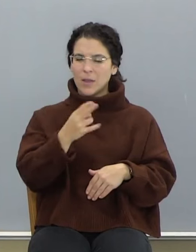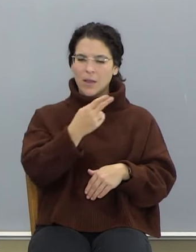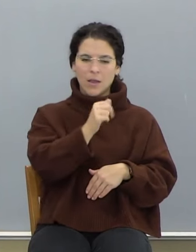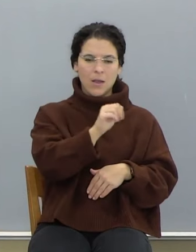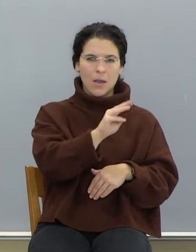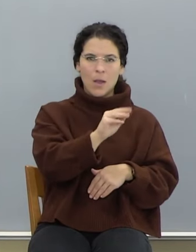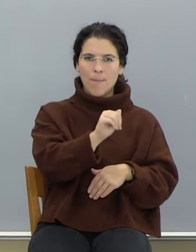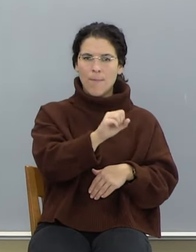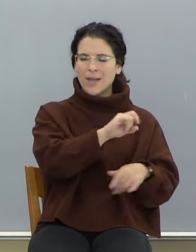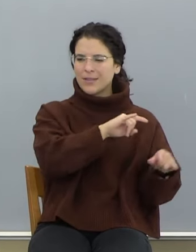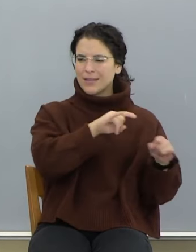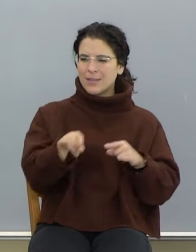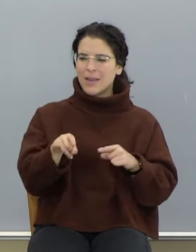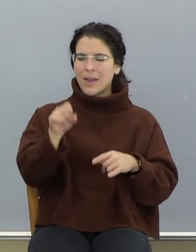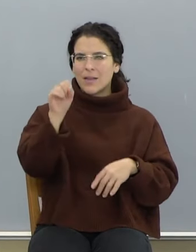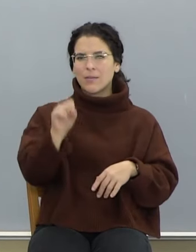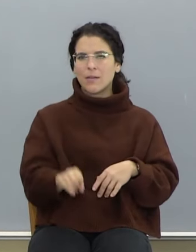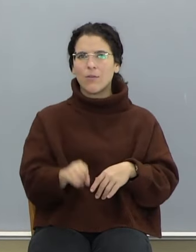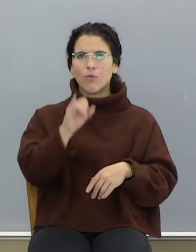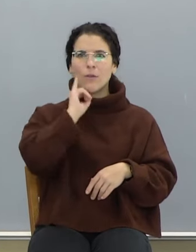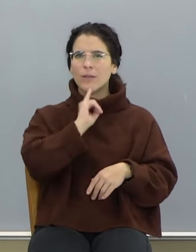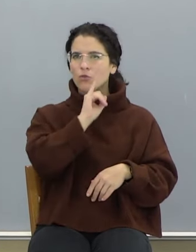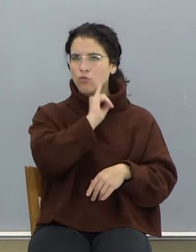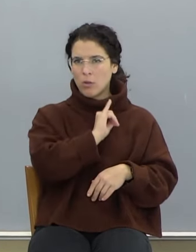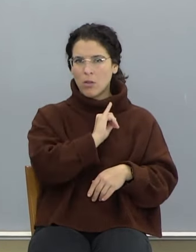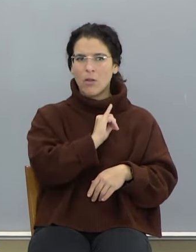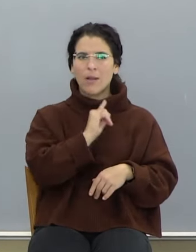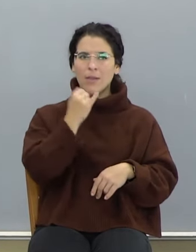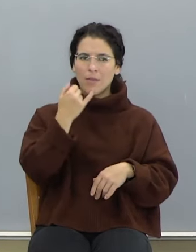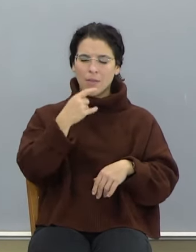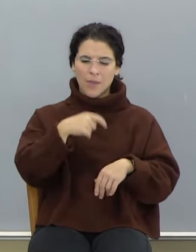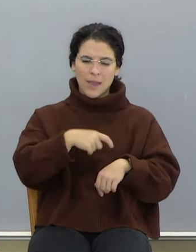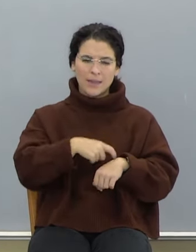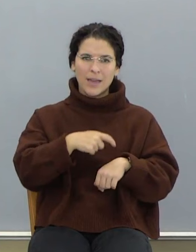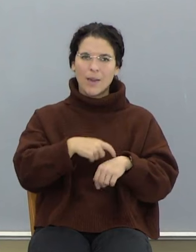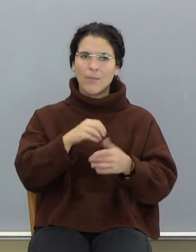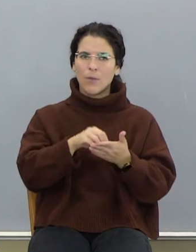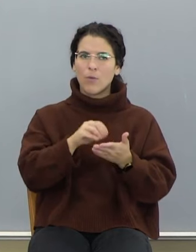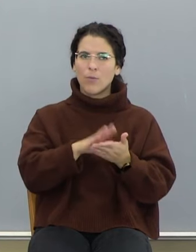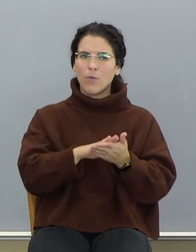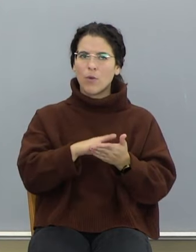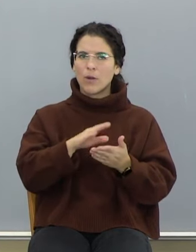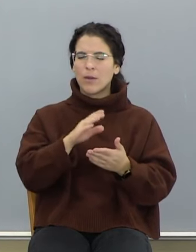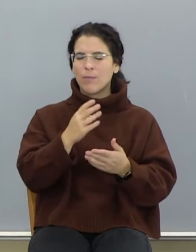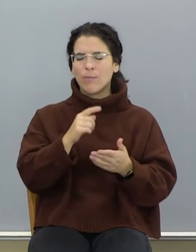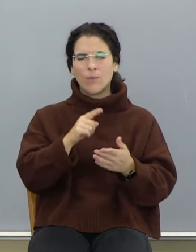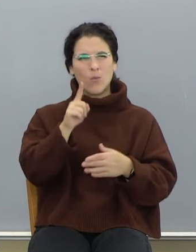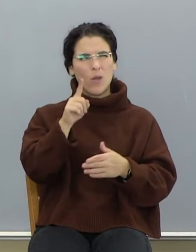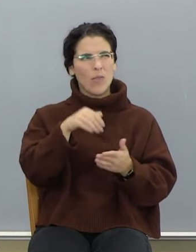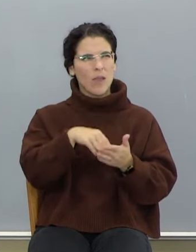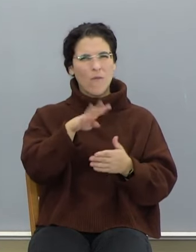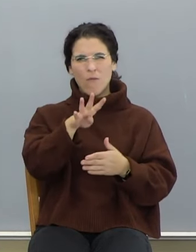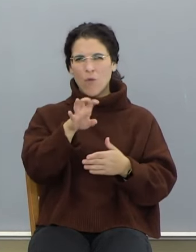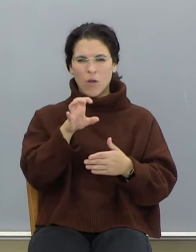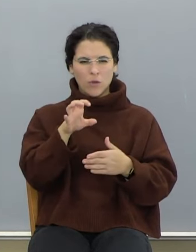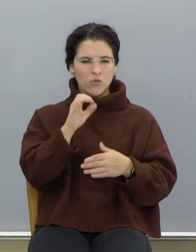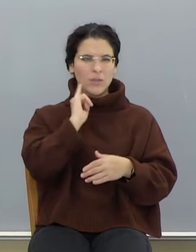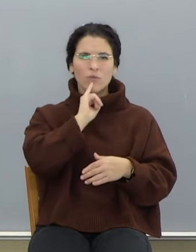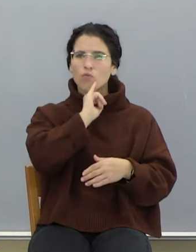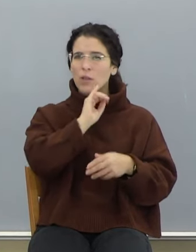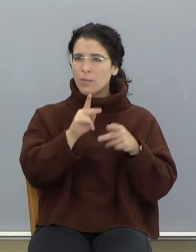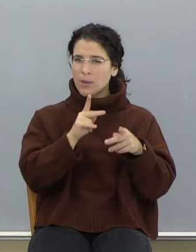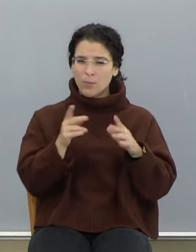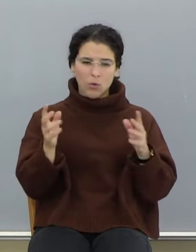Hamas attacked southern Israel. And at that time, they were reporting a minimum of 1,400 Israelis were killed. And